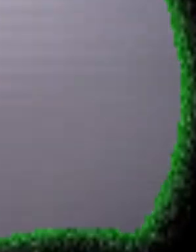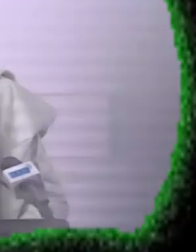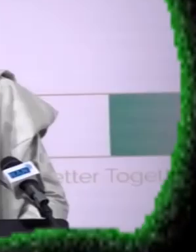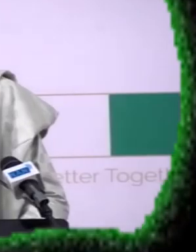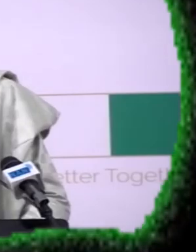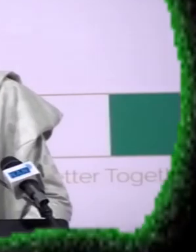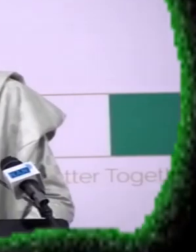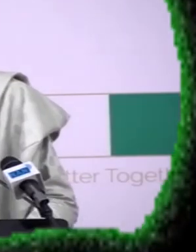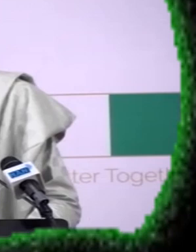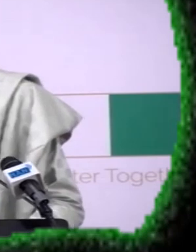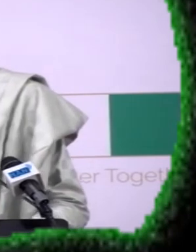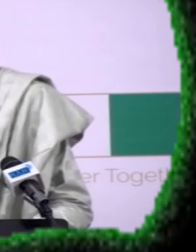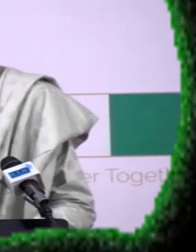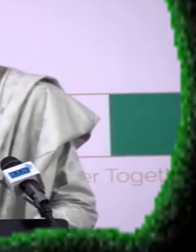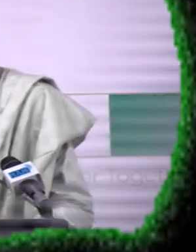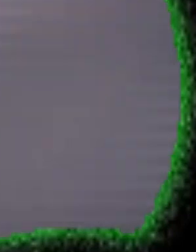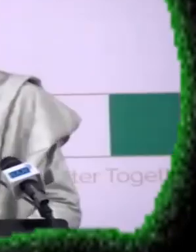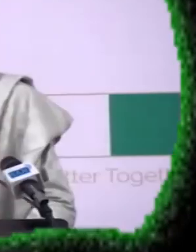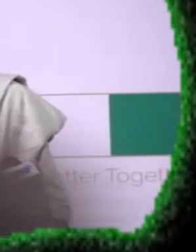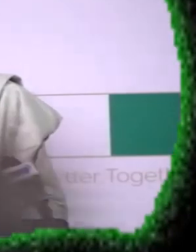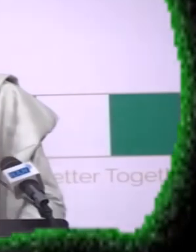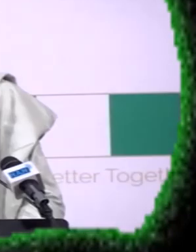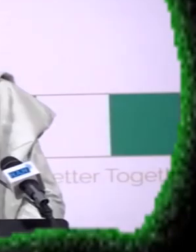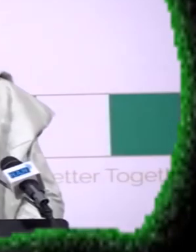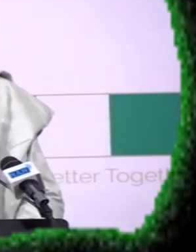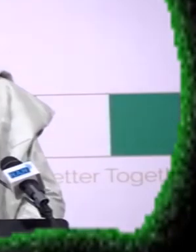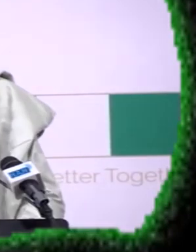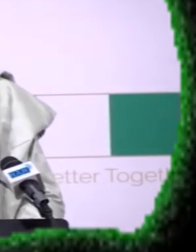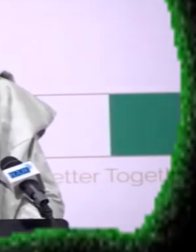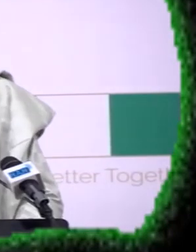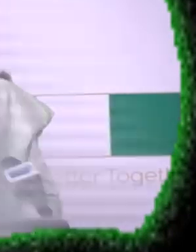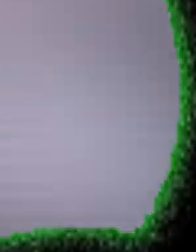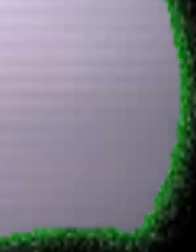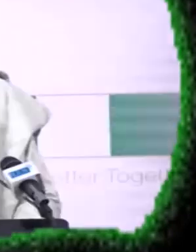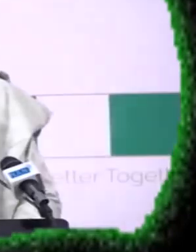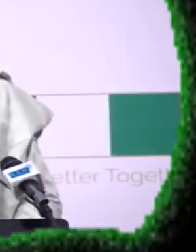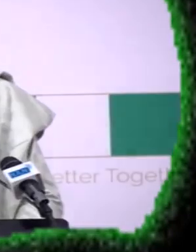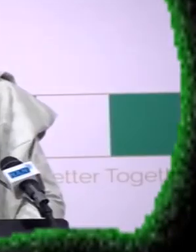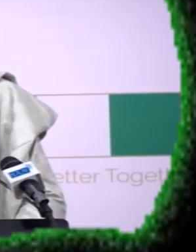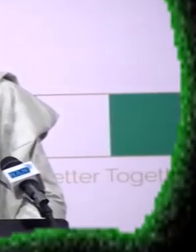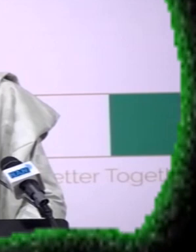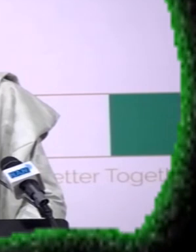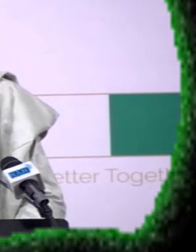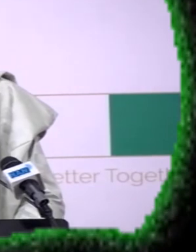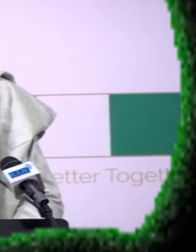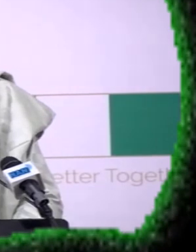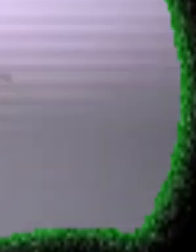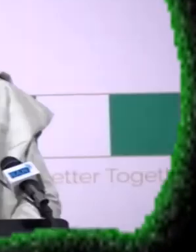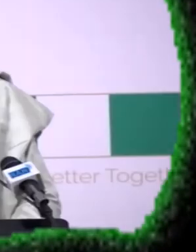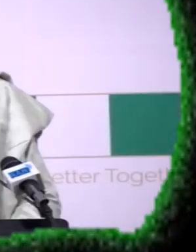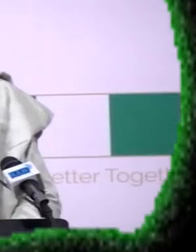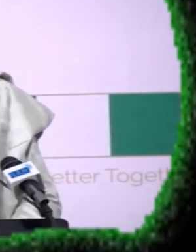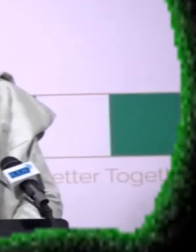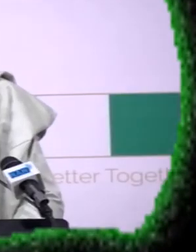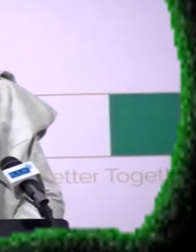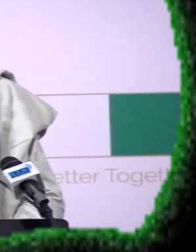represented by His Excellency the Vice President-elect, Your Excellency the wife of the Vice